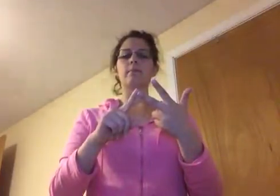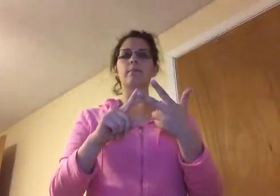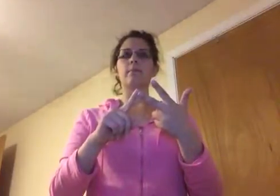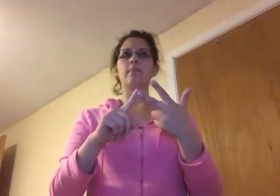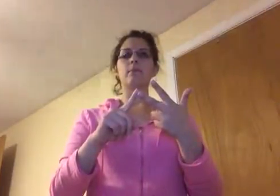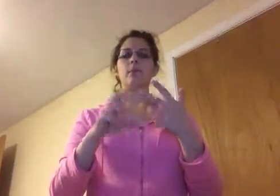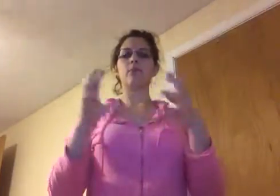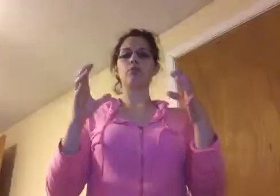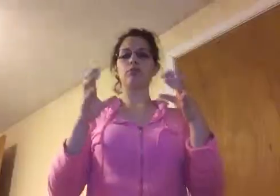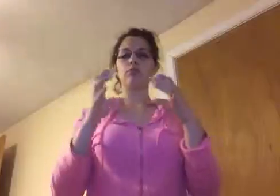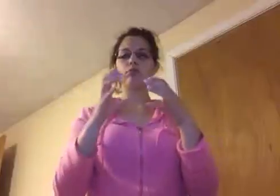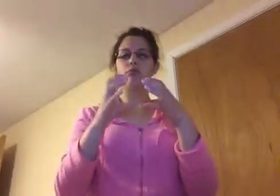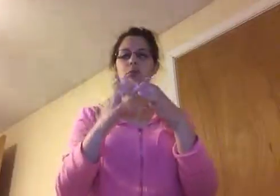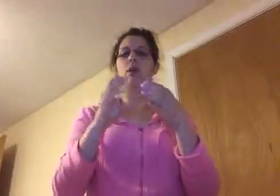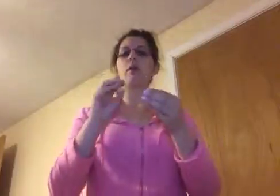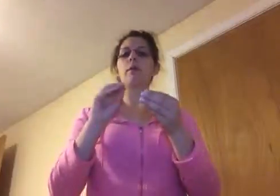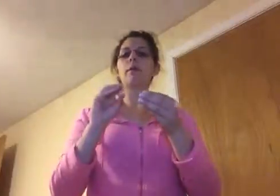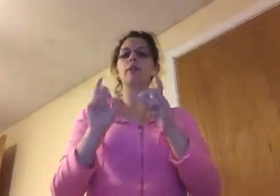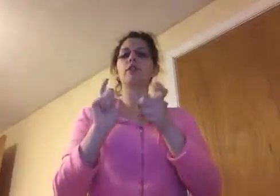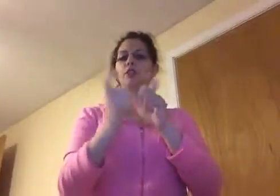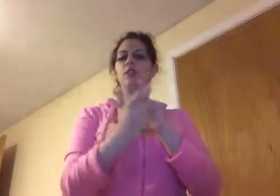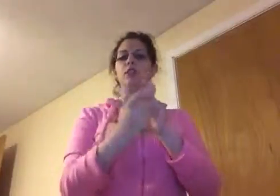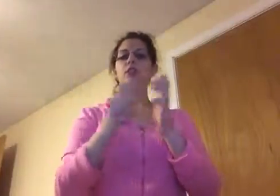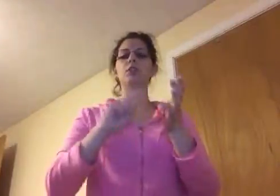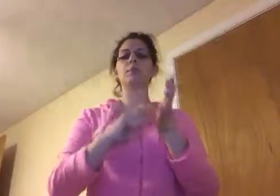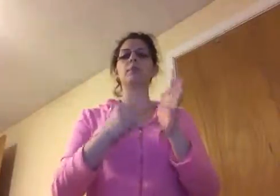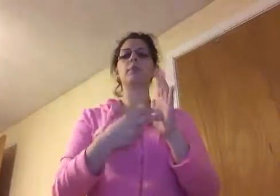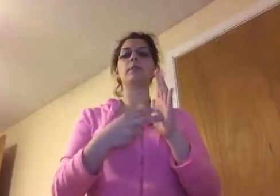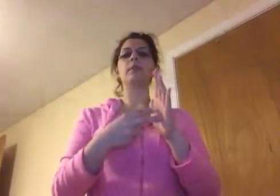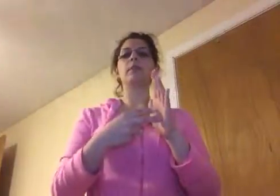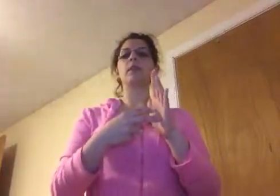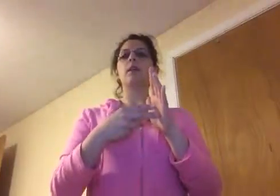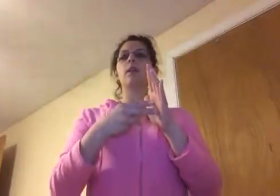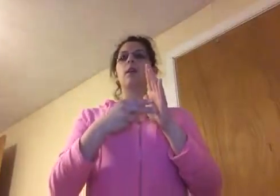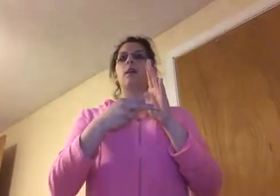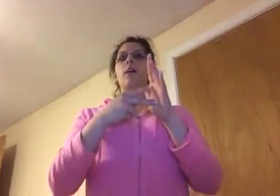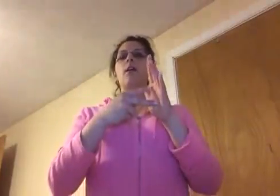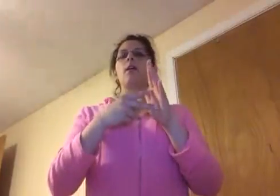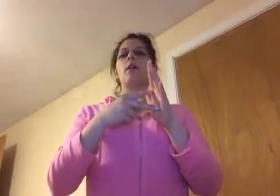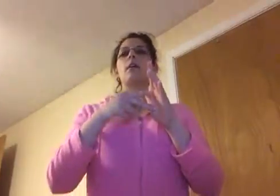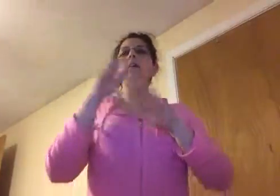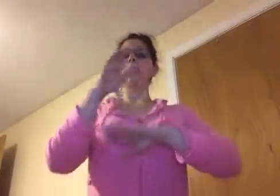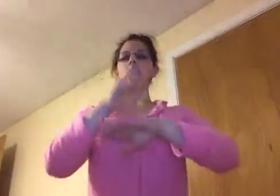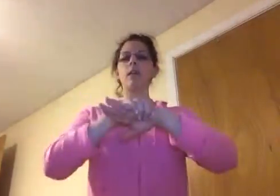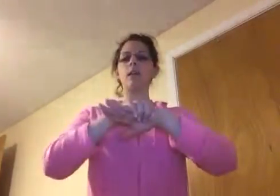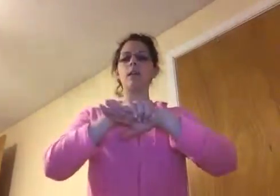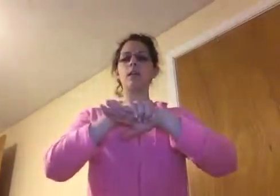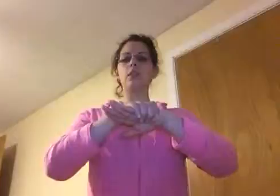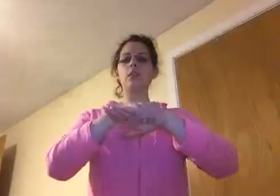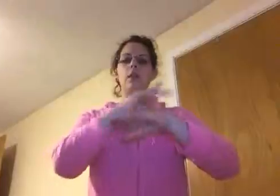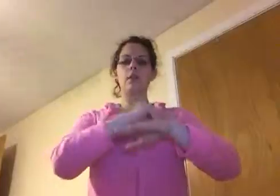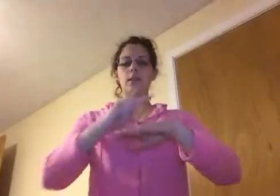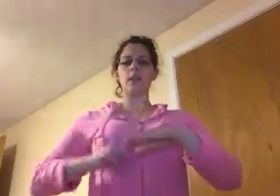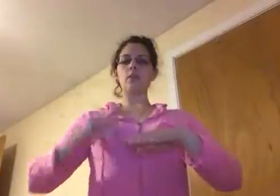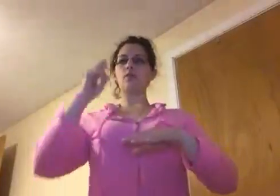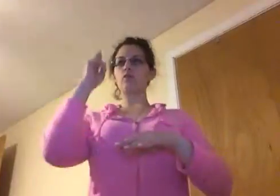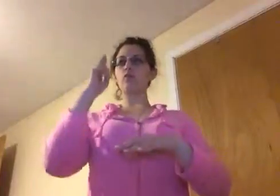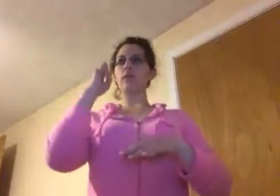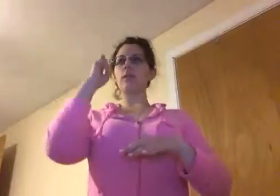Europe, or in England in particular, realized that it was actually just as profitable to have one person with a